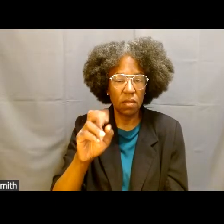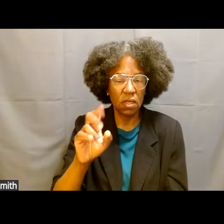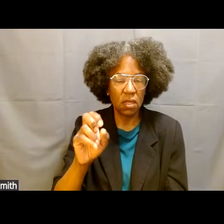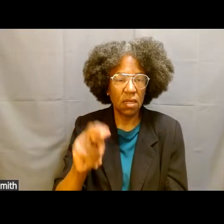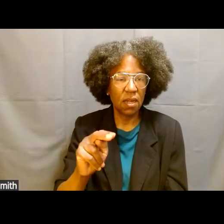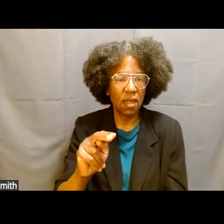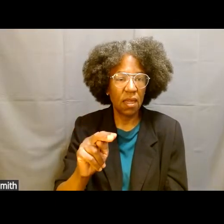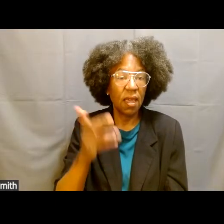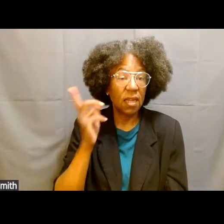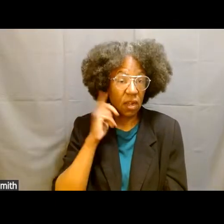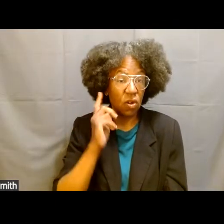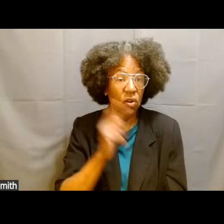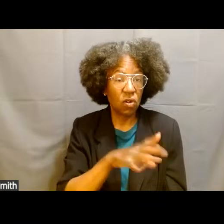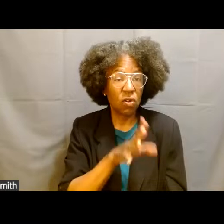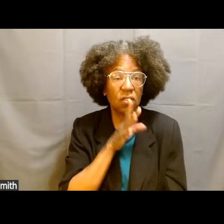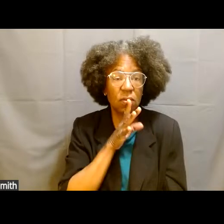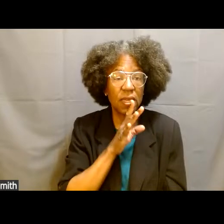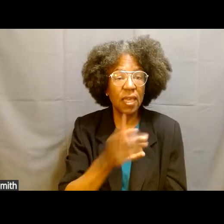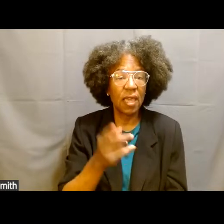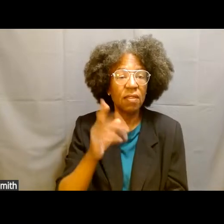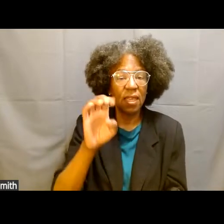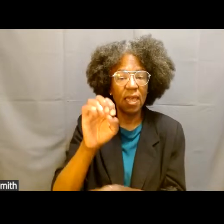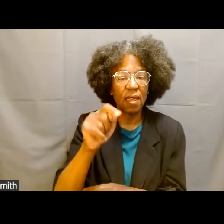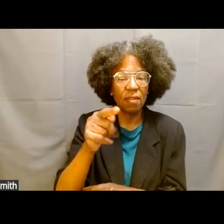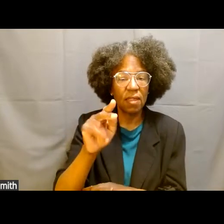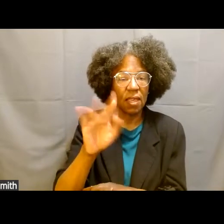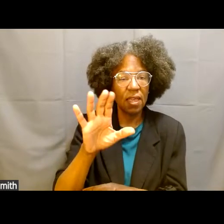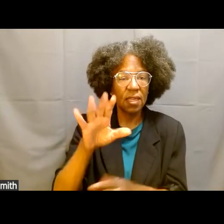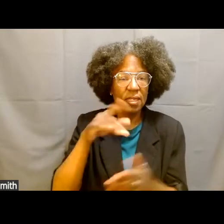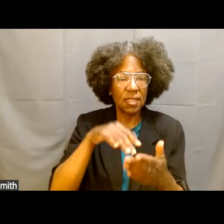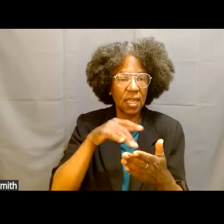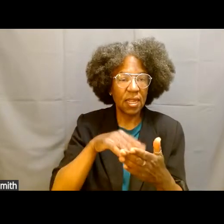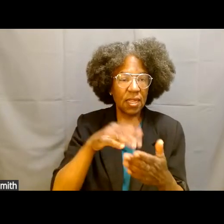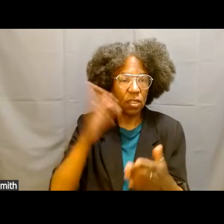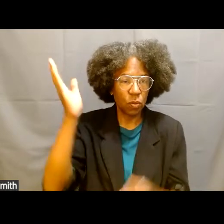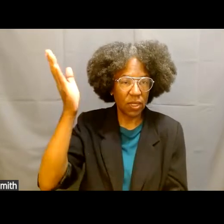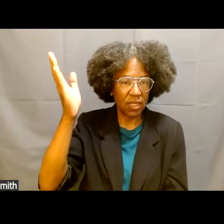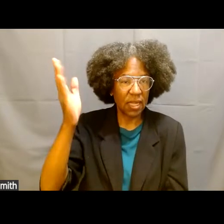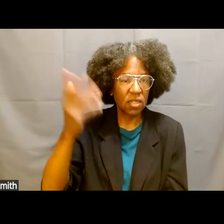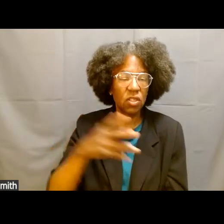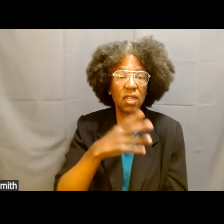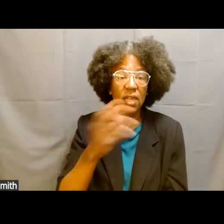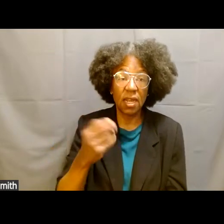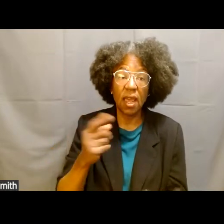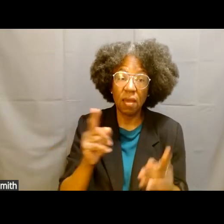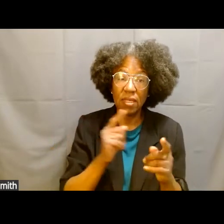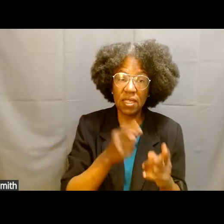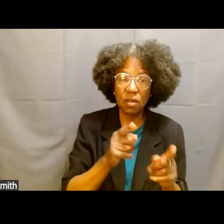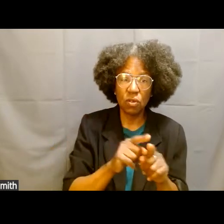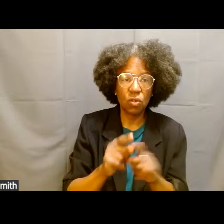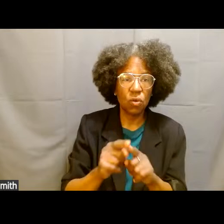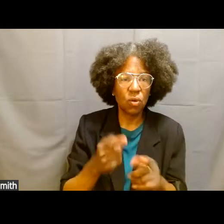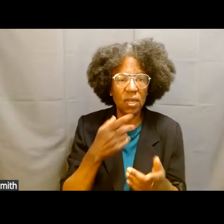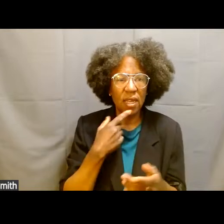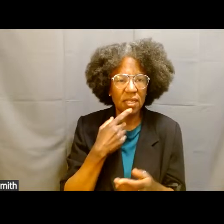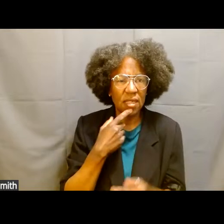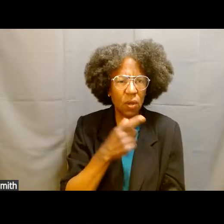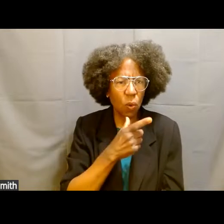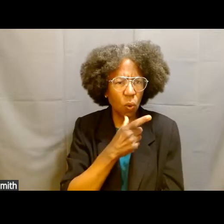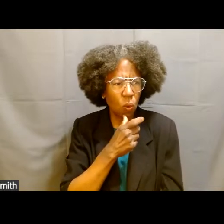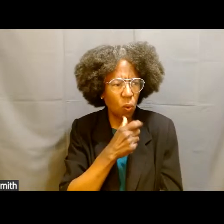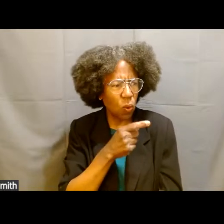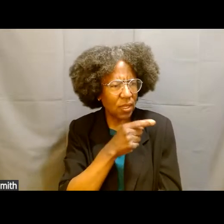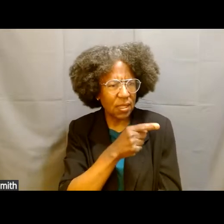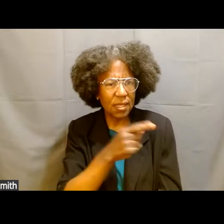ethnic studies presentation, and I was there too. I spoke and I said, who is that brilliant woman who's